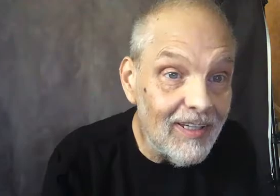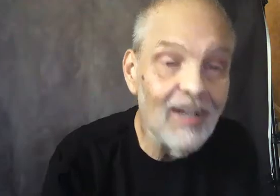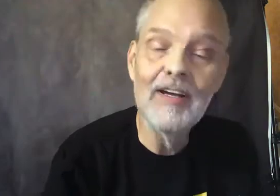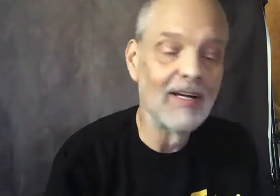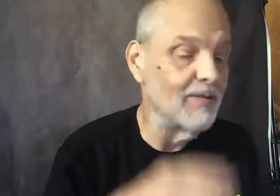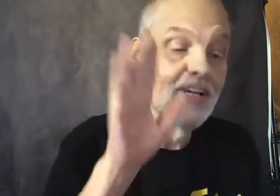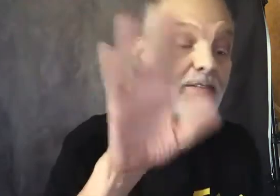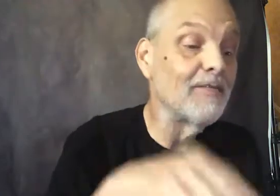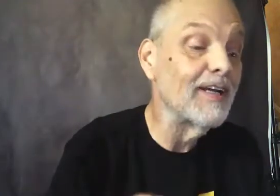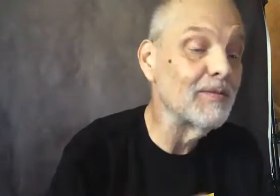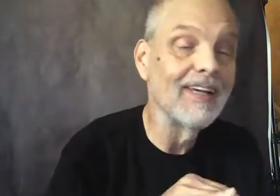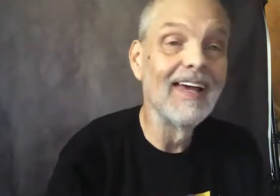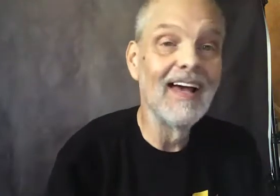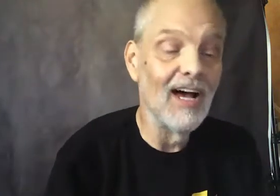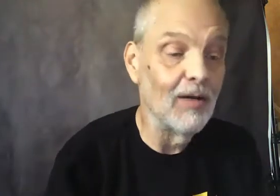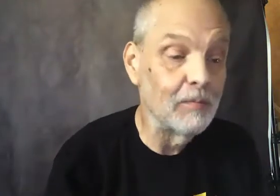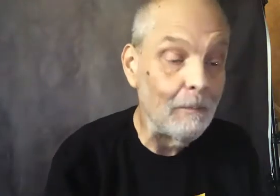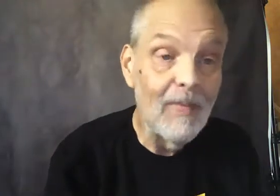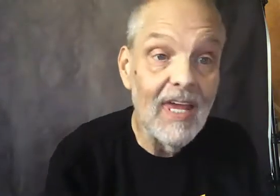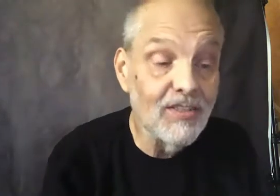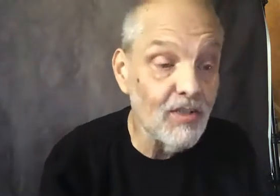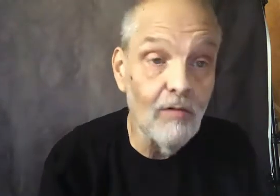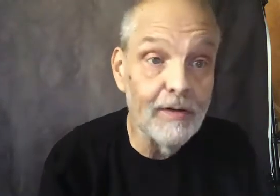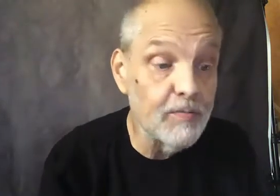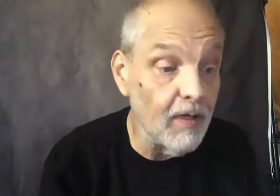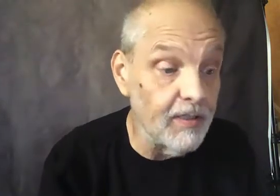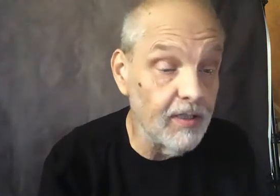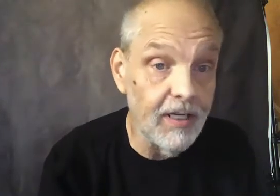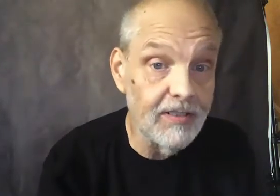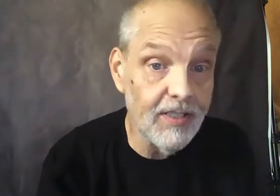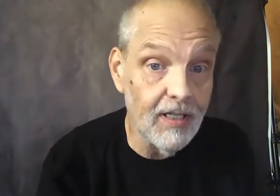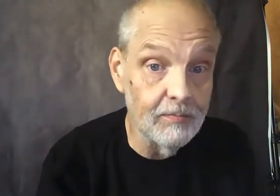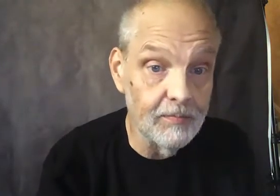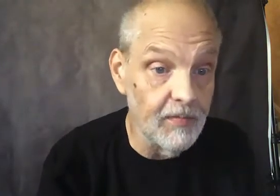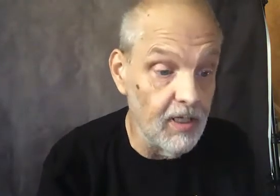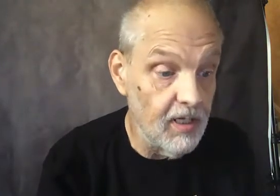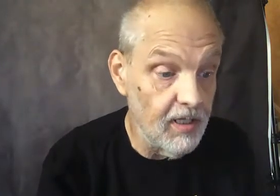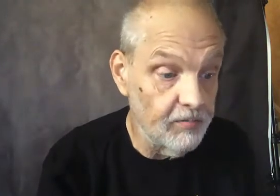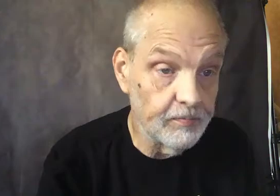All right, I'll save them for next week. It's just all finger spelling. It's